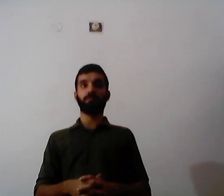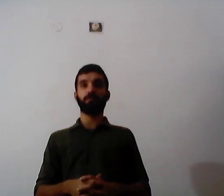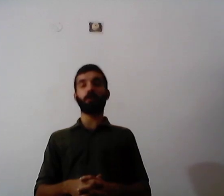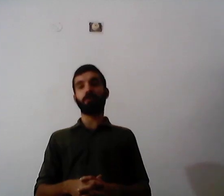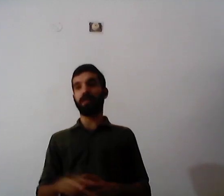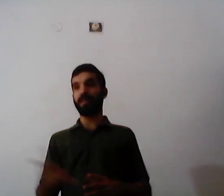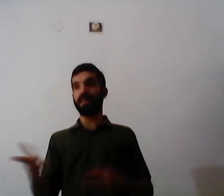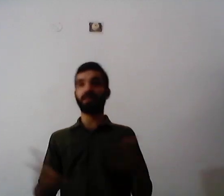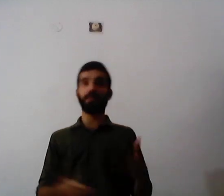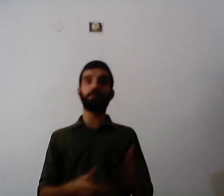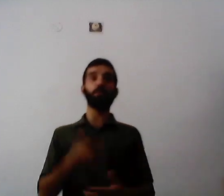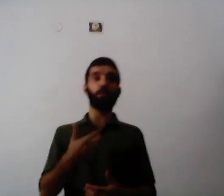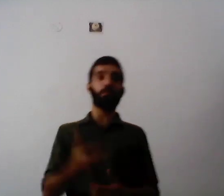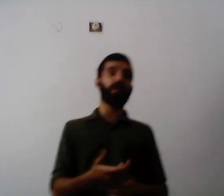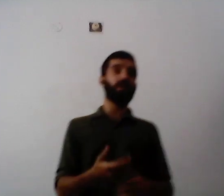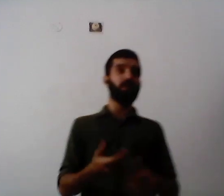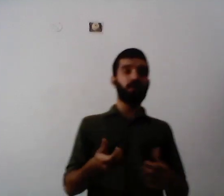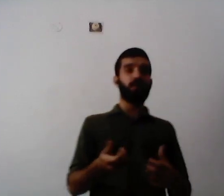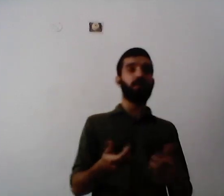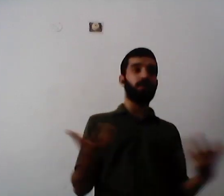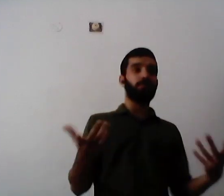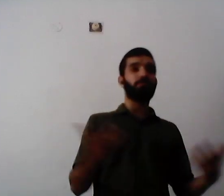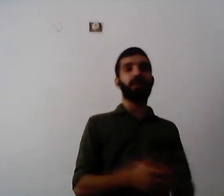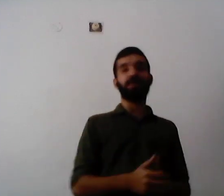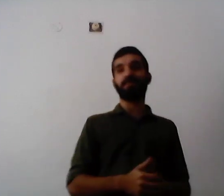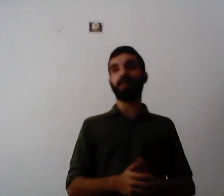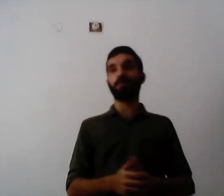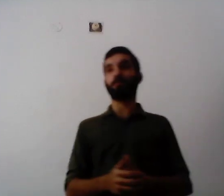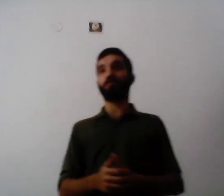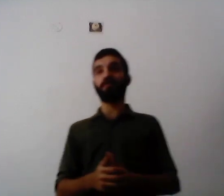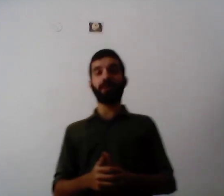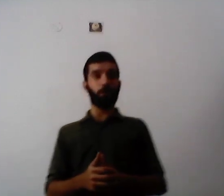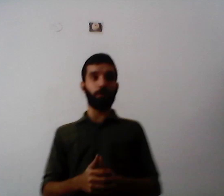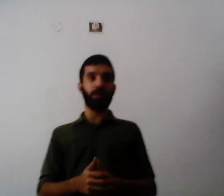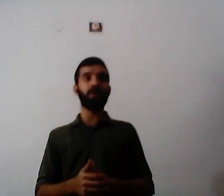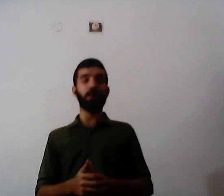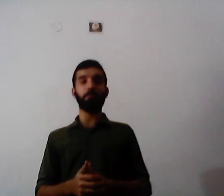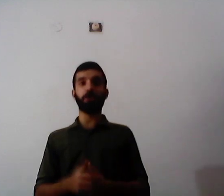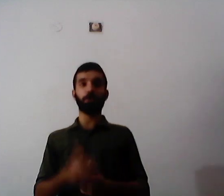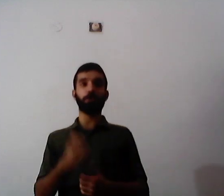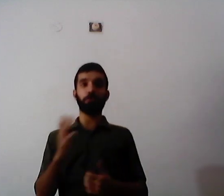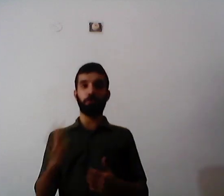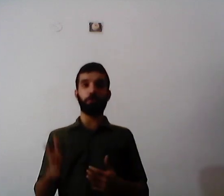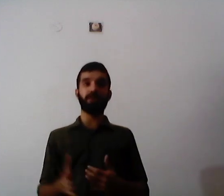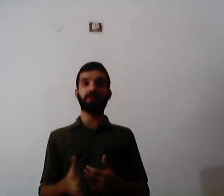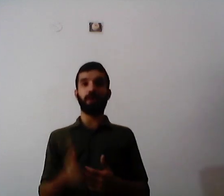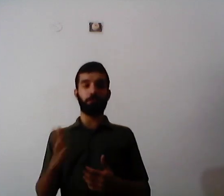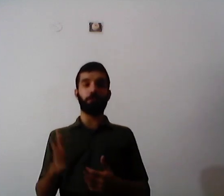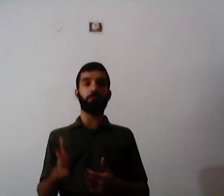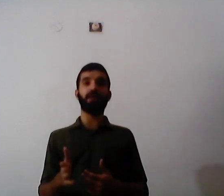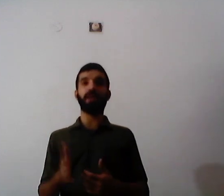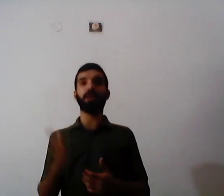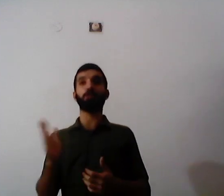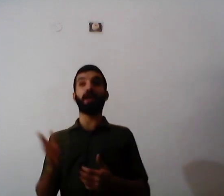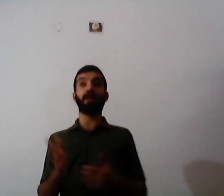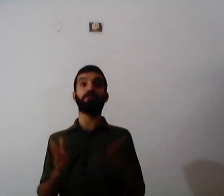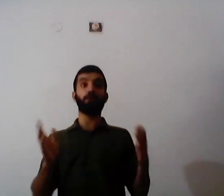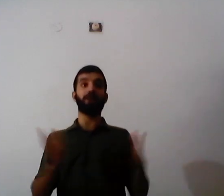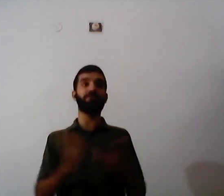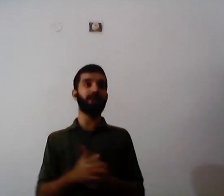Okay, fine. Next time when you open a like say soft drink bottle, make sure you notice that properly, and you have to, every time